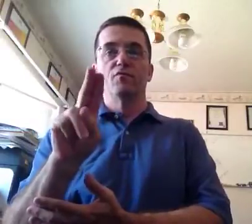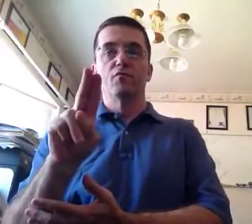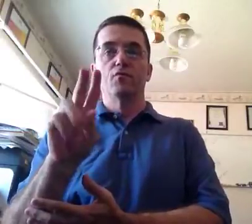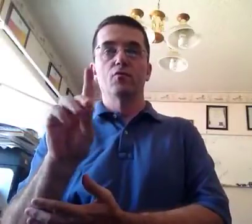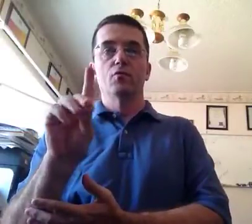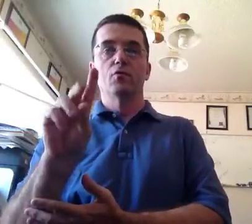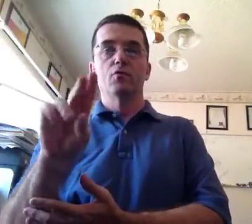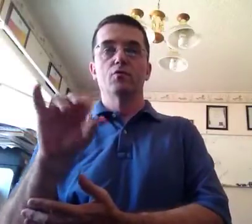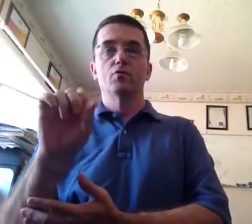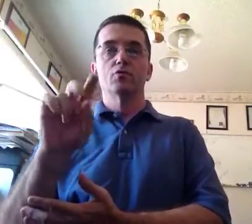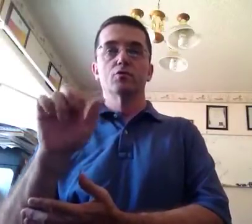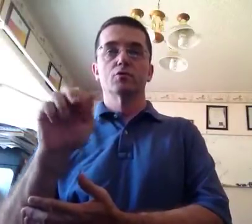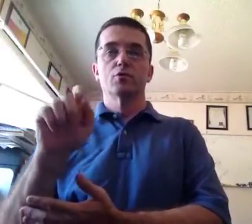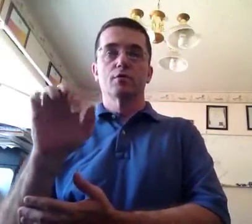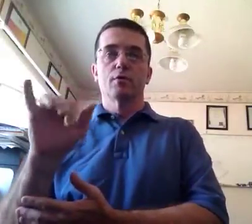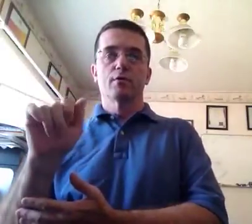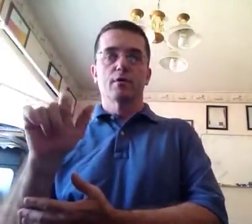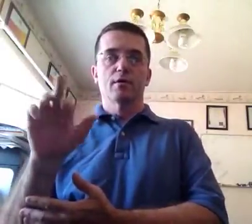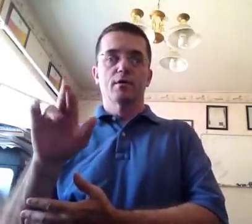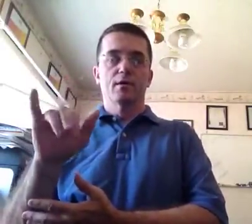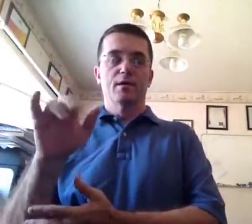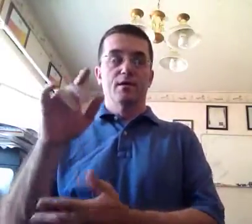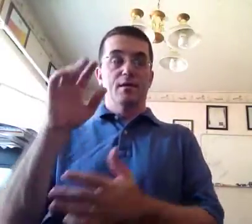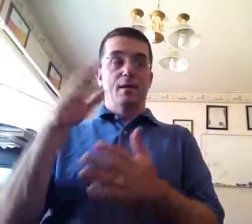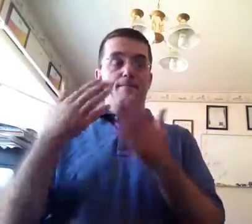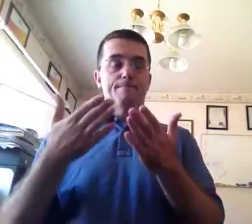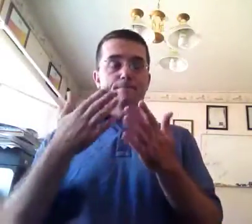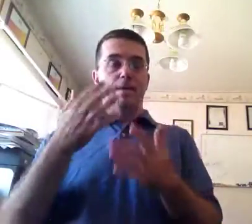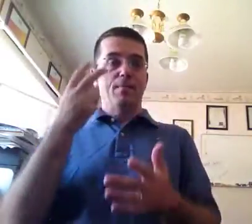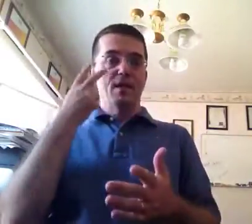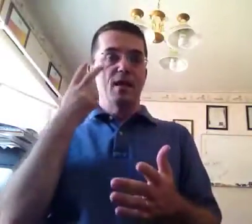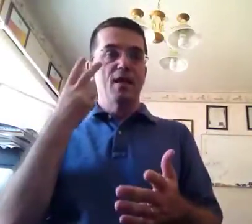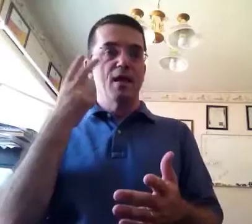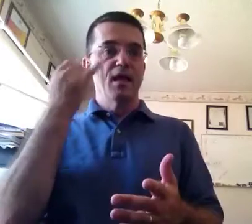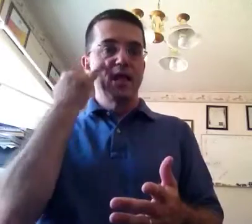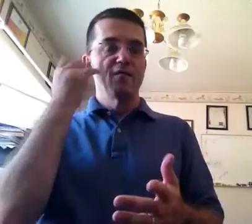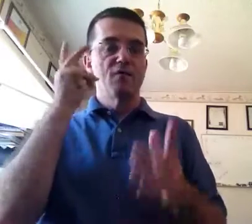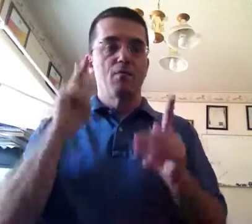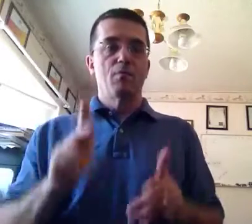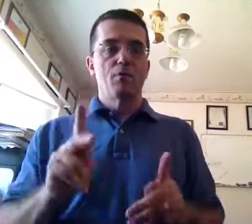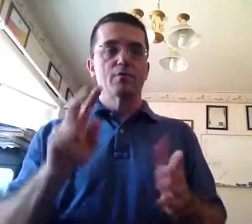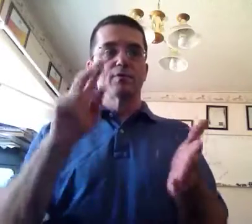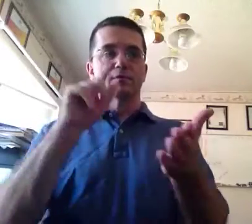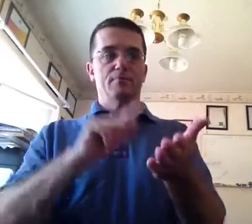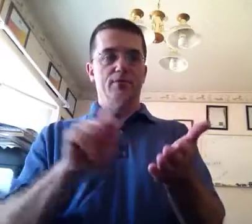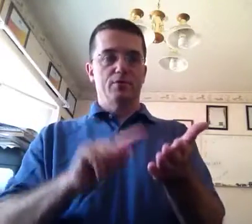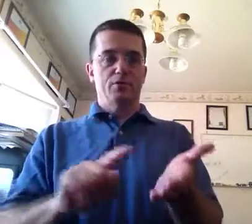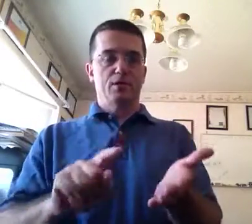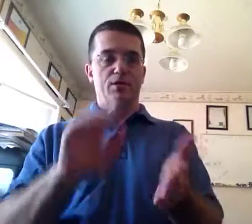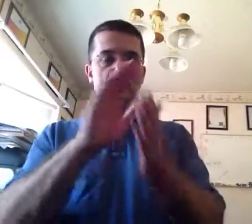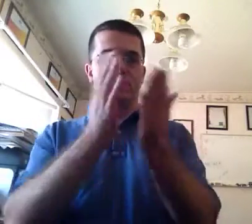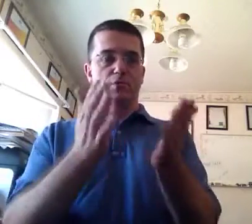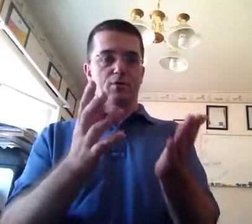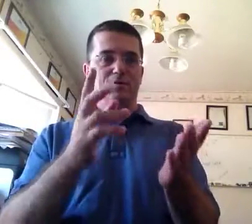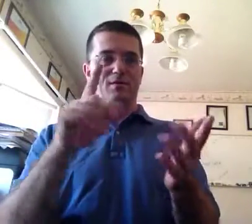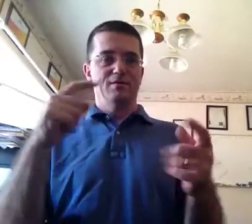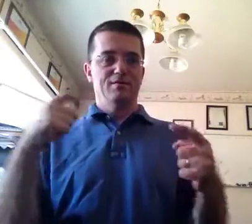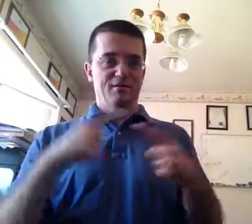money, that's probably going to raise red flags if someone ever were to question it because of a conflict of interest. That's why it feels